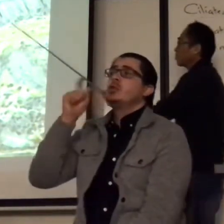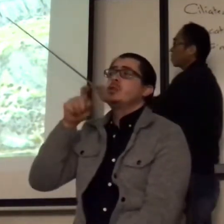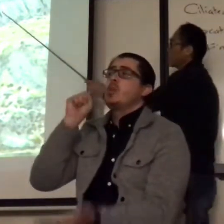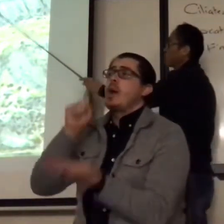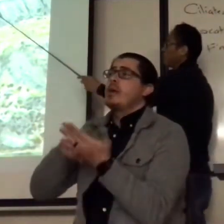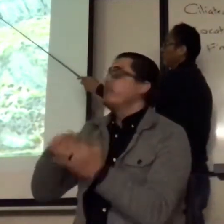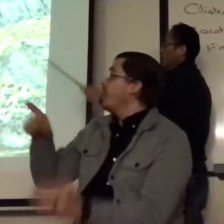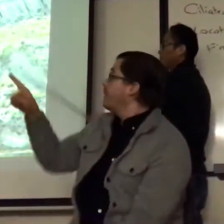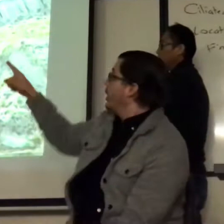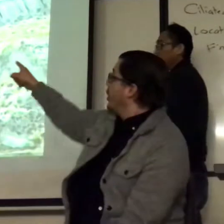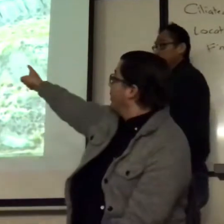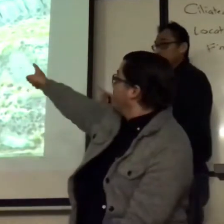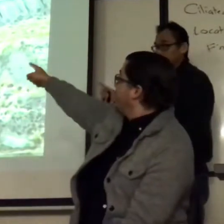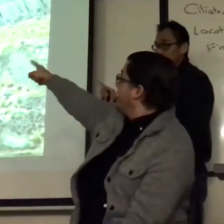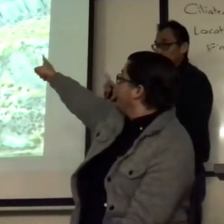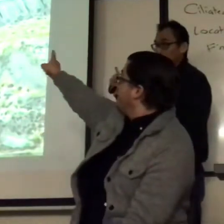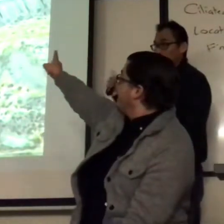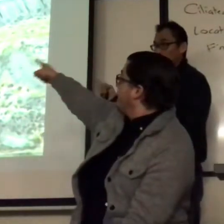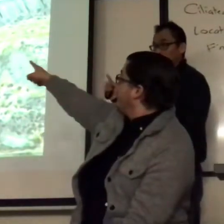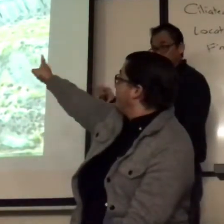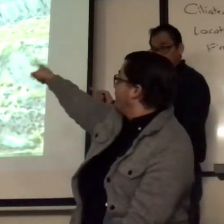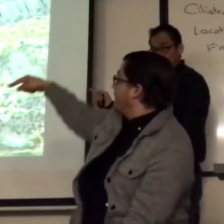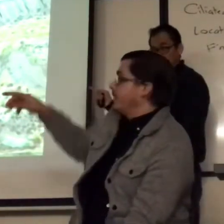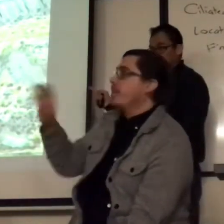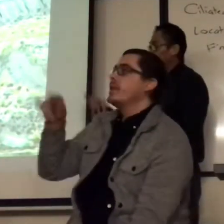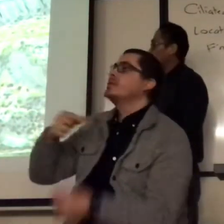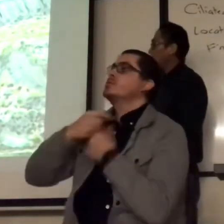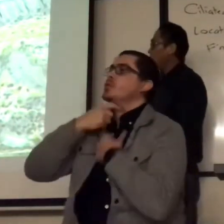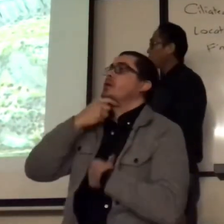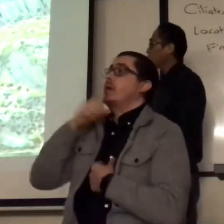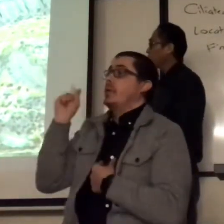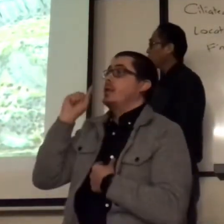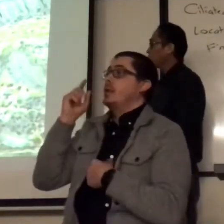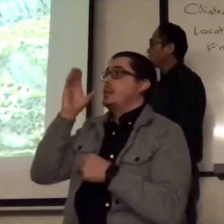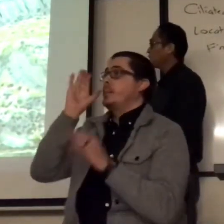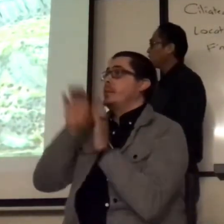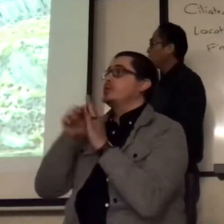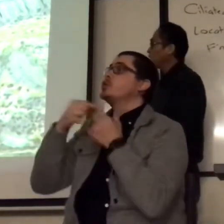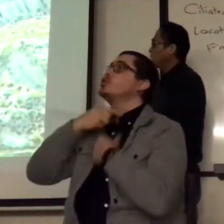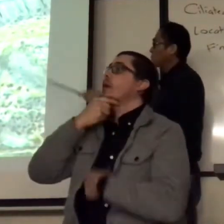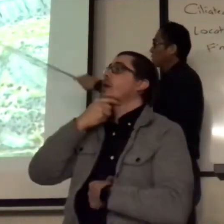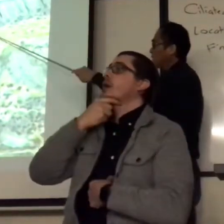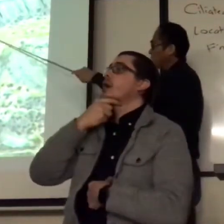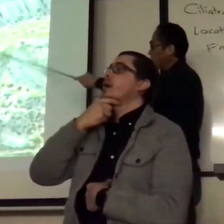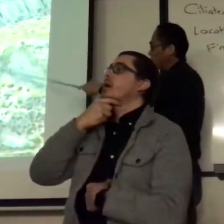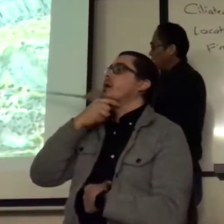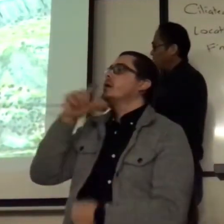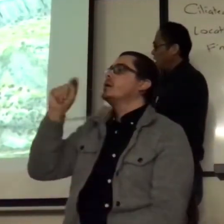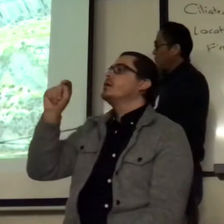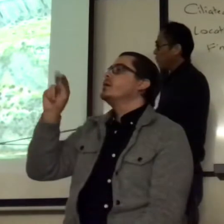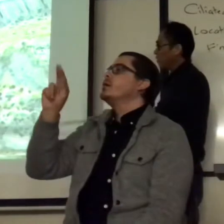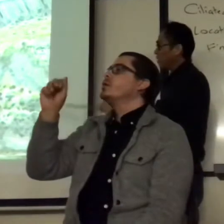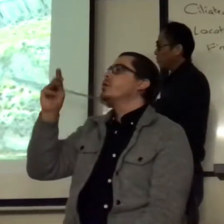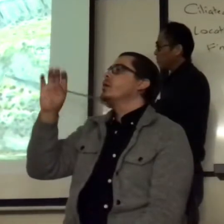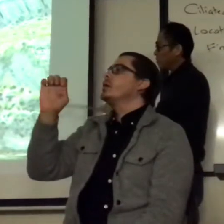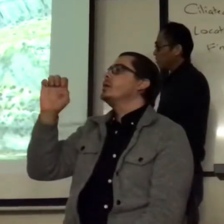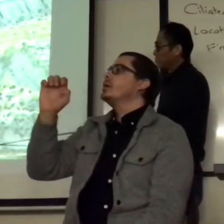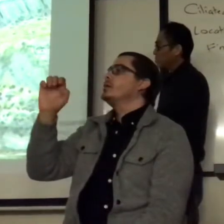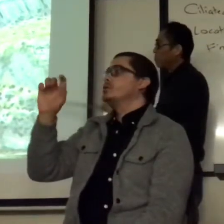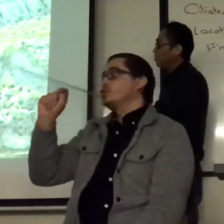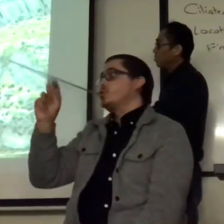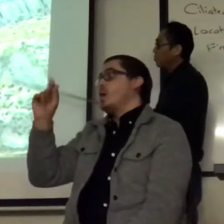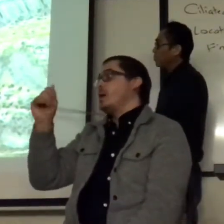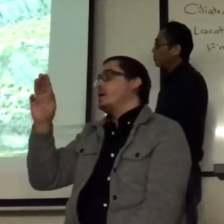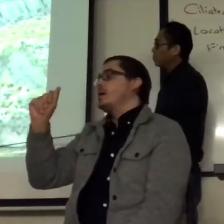here. This is the trachea, and what you see beneath the epithelium is